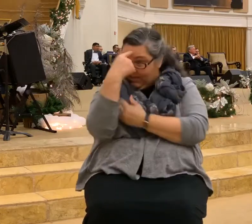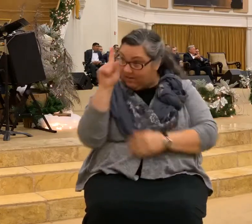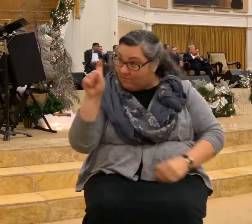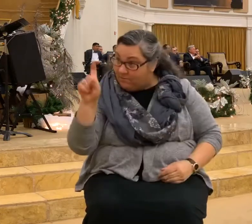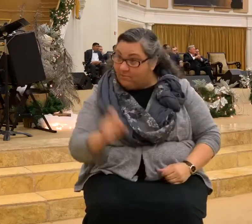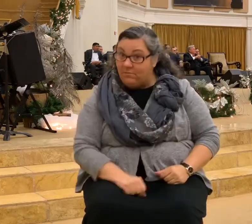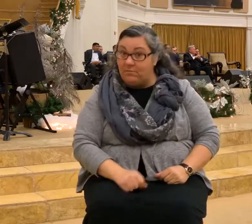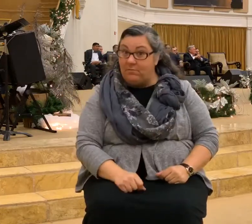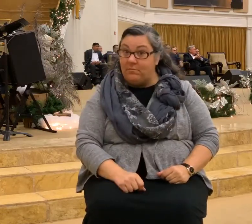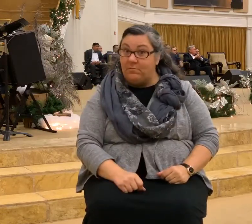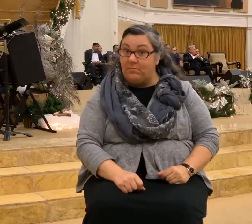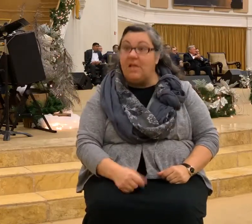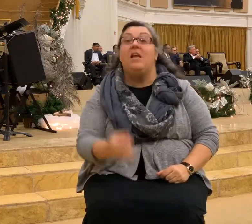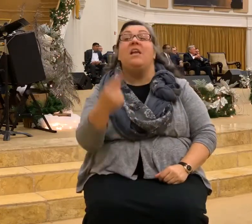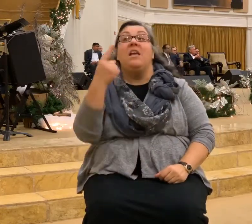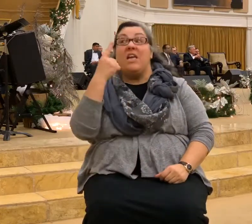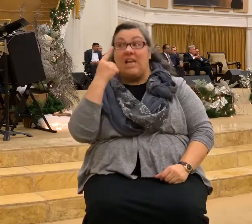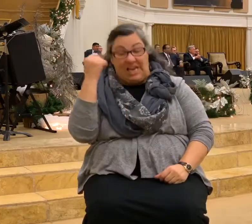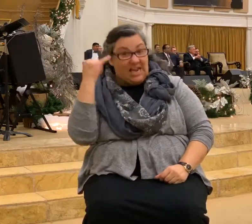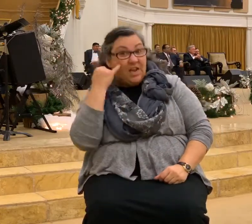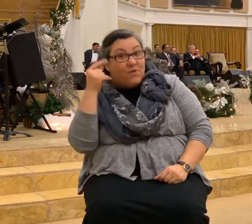If you think that, you're smoking crack.